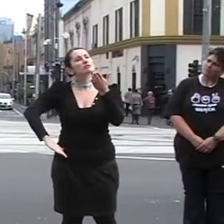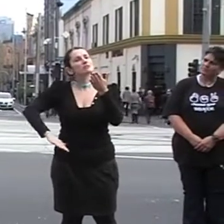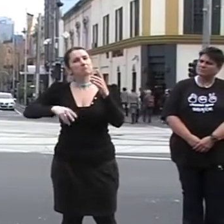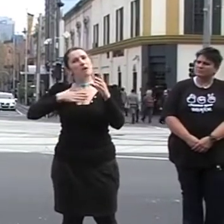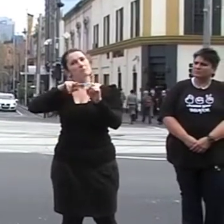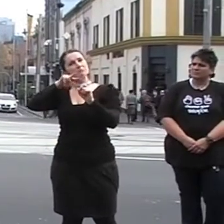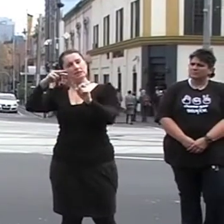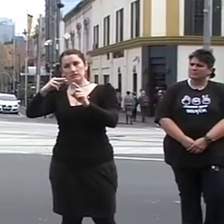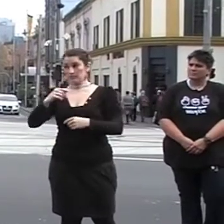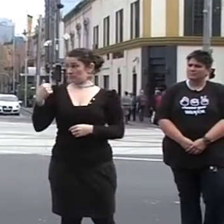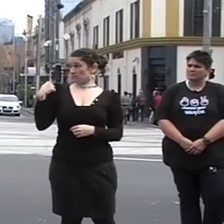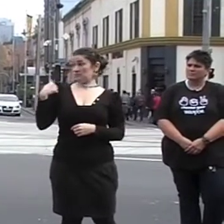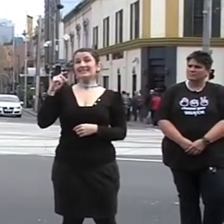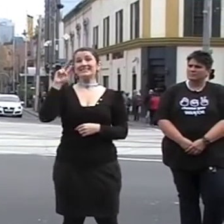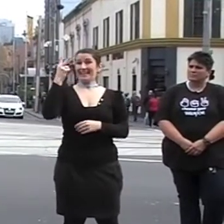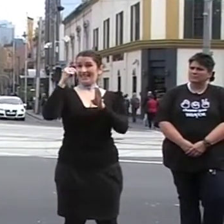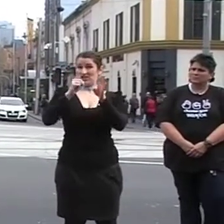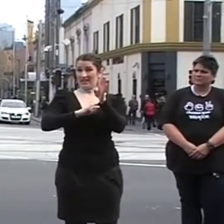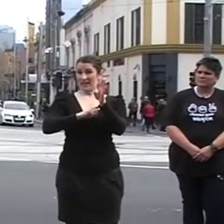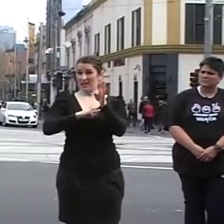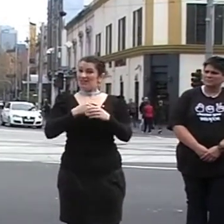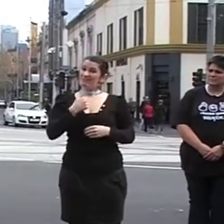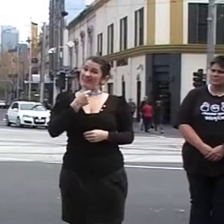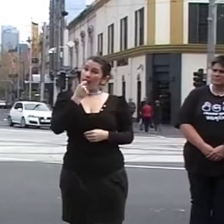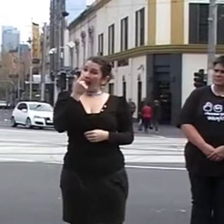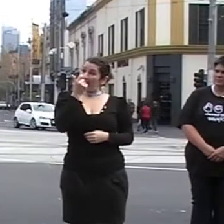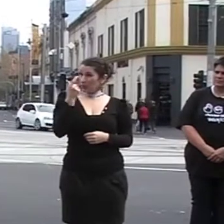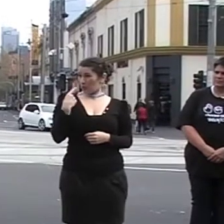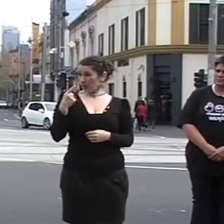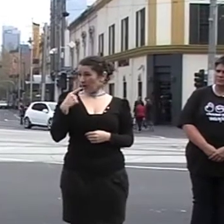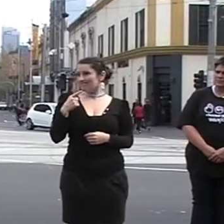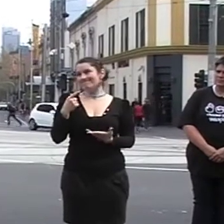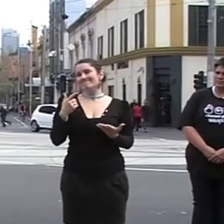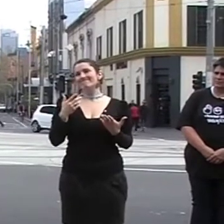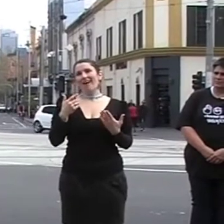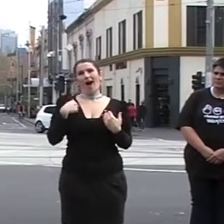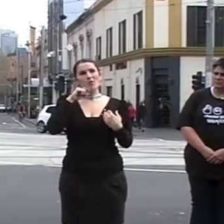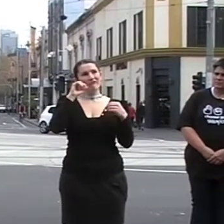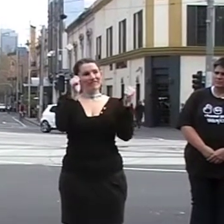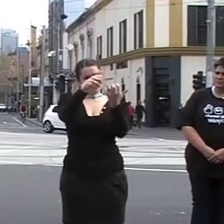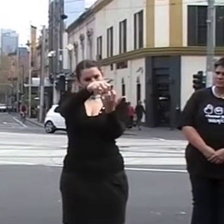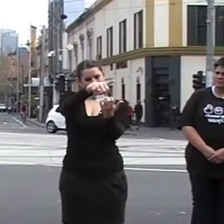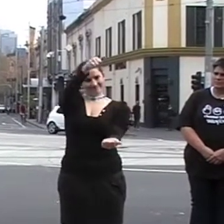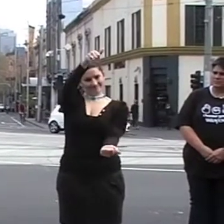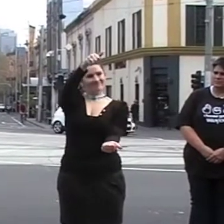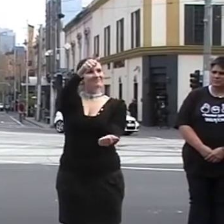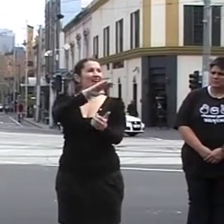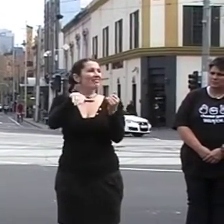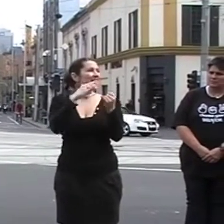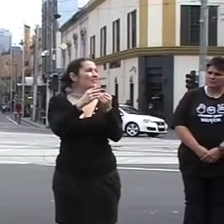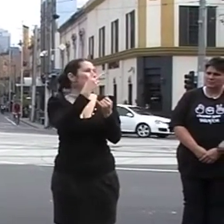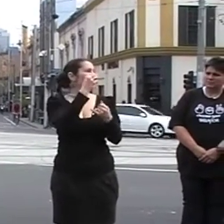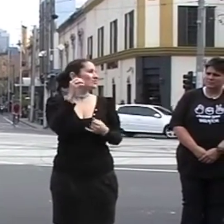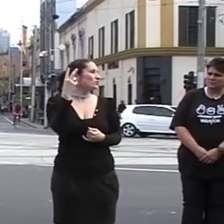student at Kangan. I'm one of the lucky ones who will actually graduate at the end of 2012, hopefully.